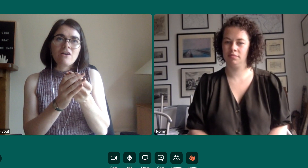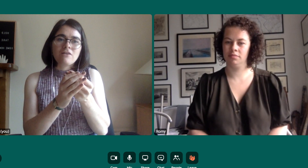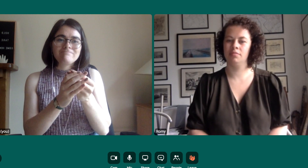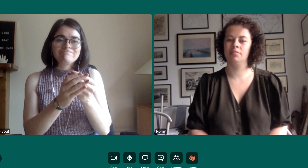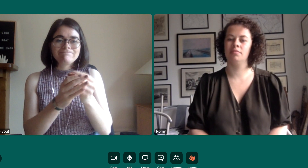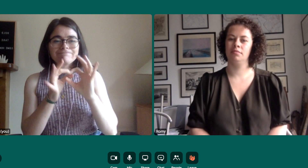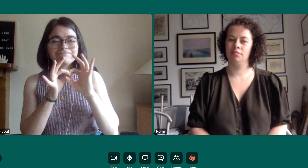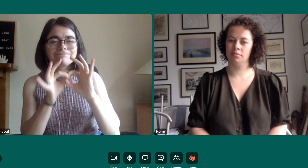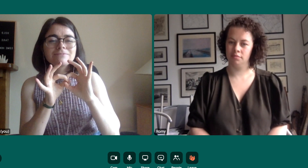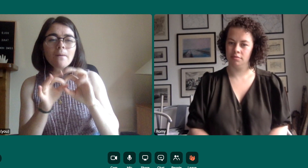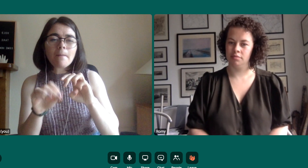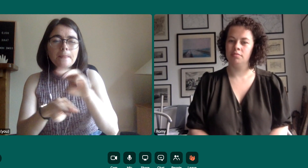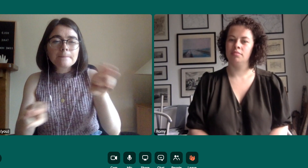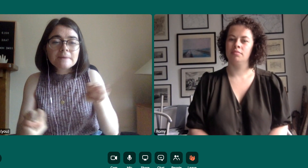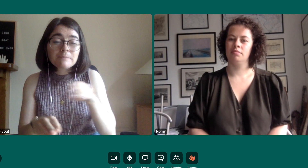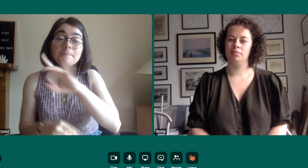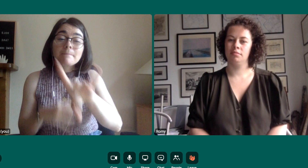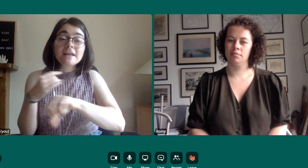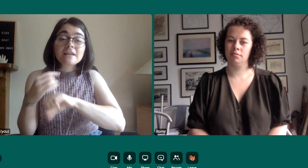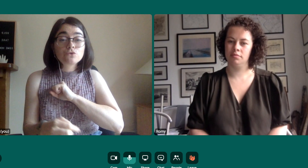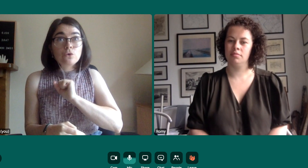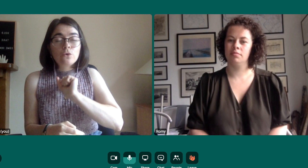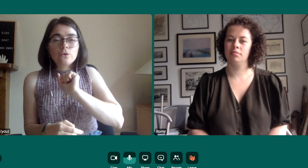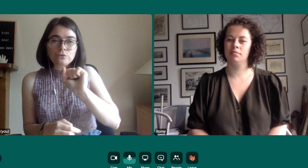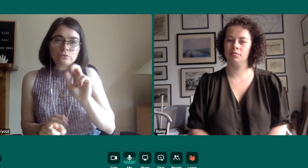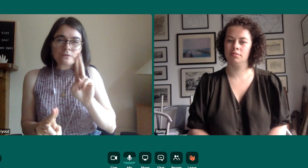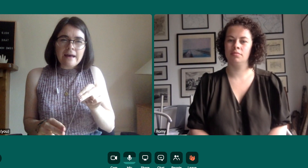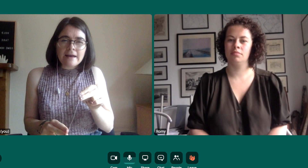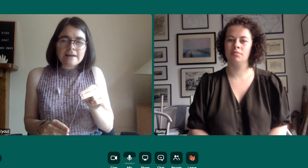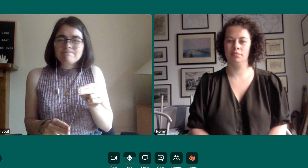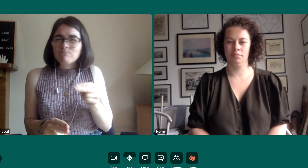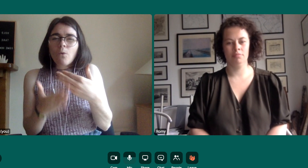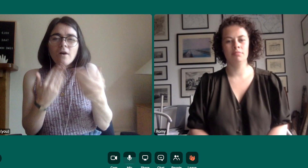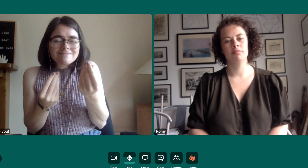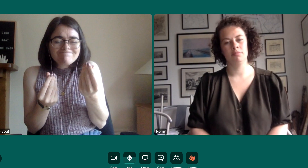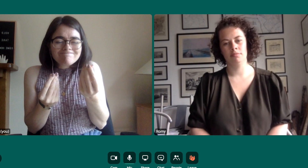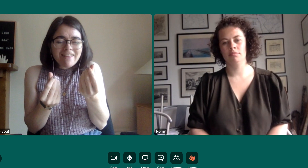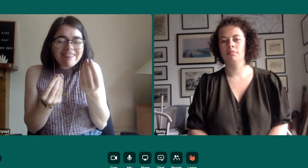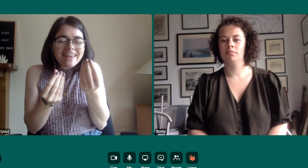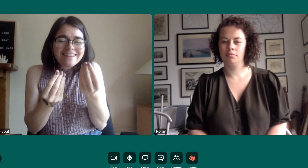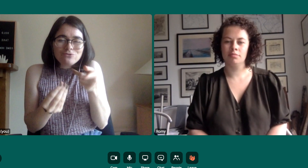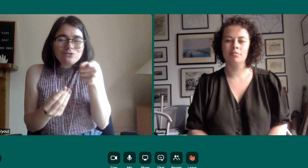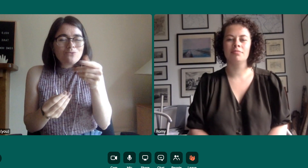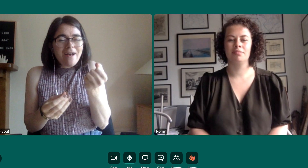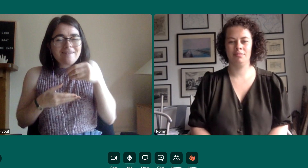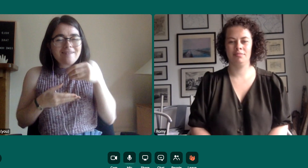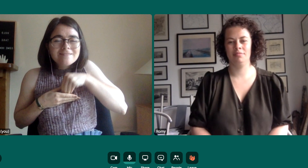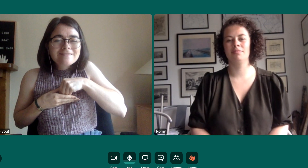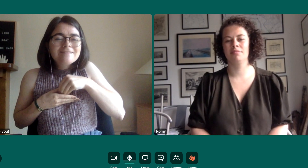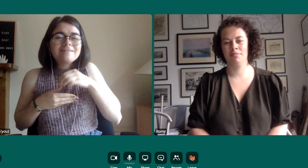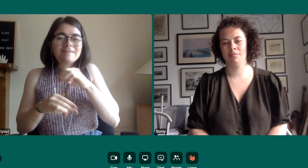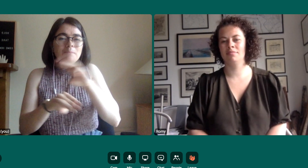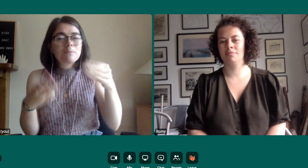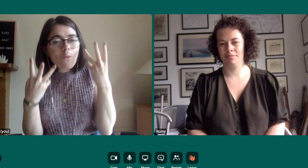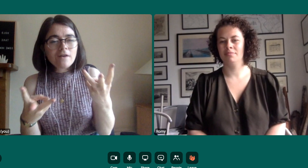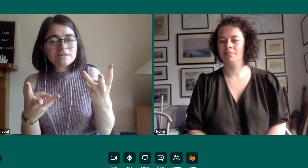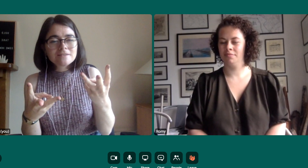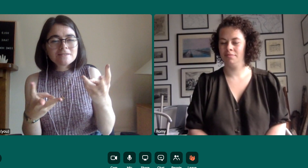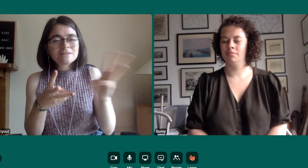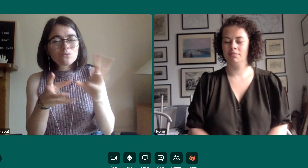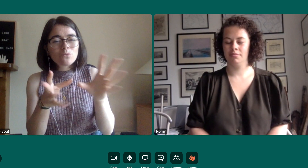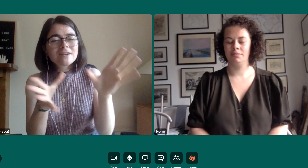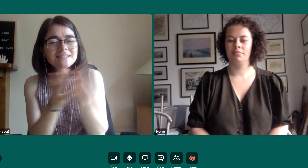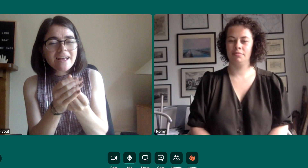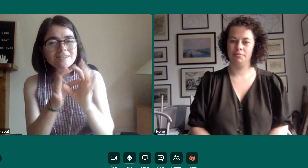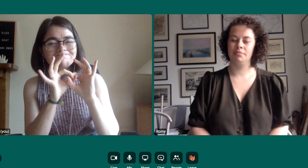sure that you're able to find that thing that people actually want to work with you. What is that kind of thing that you offer yourself